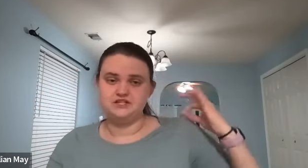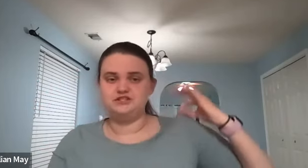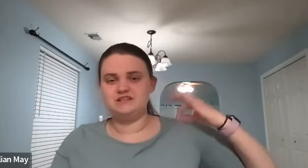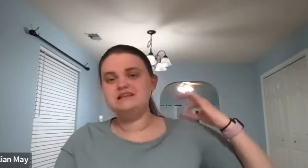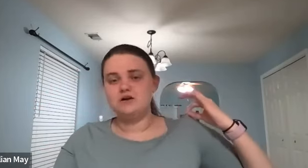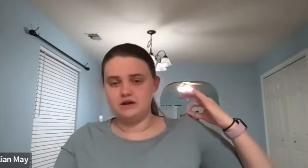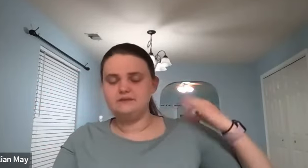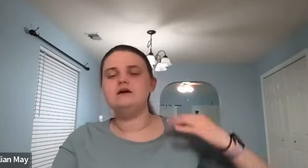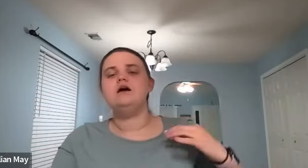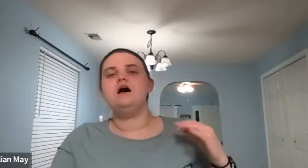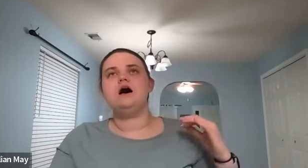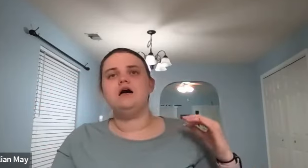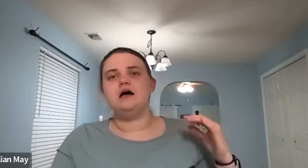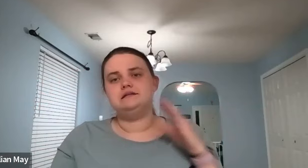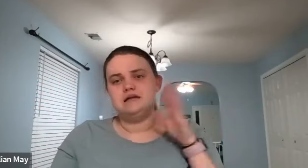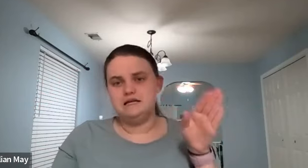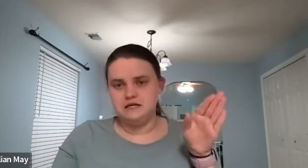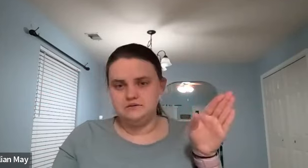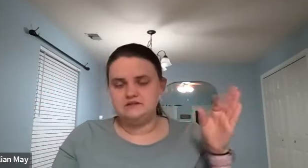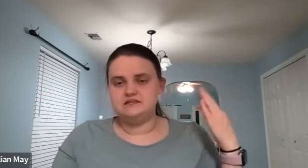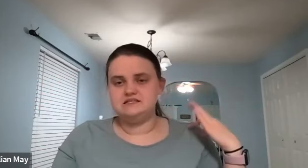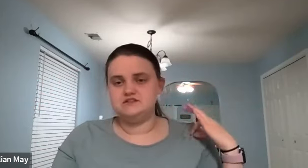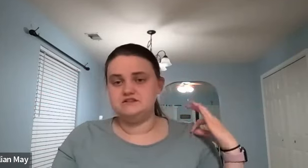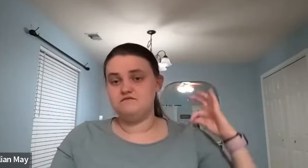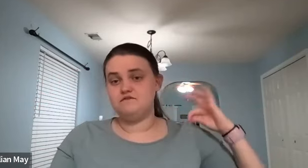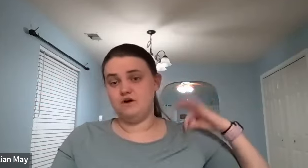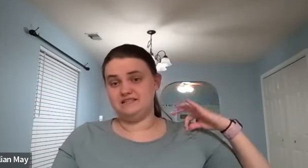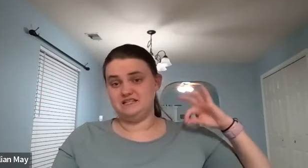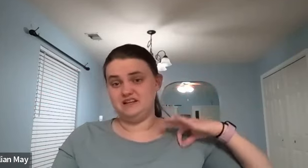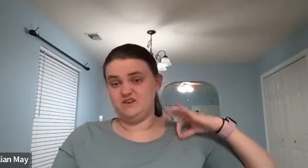just kind of tug on it. A side note, this is also the sign for